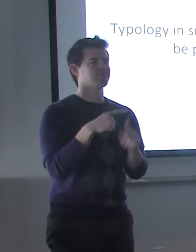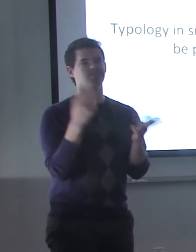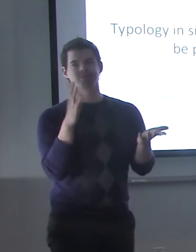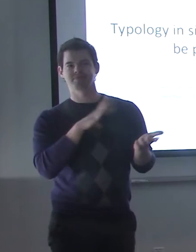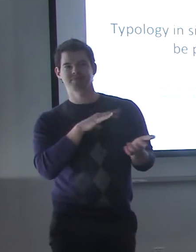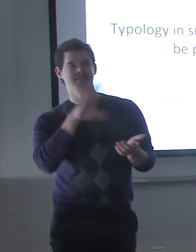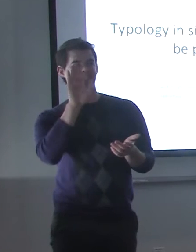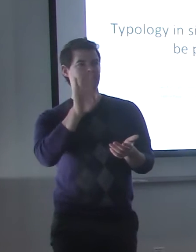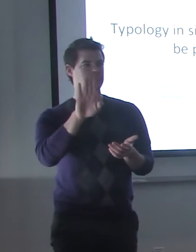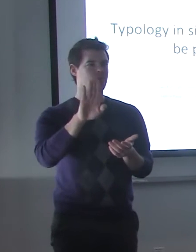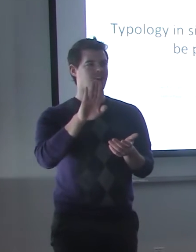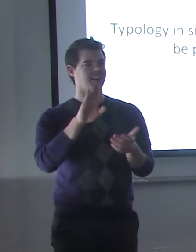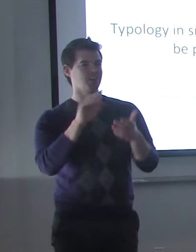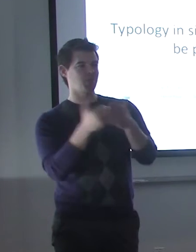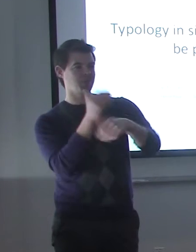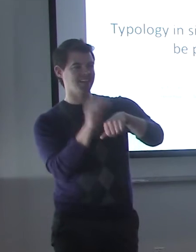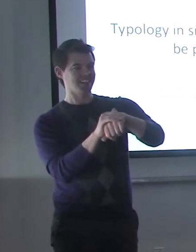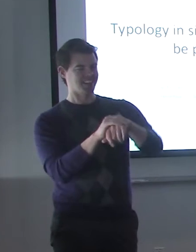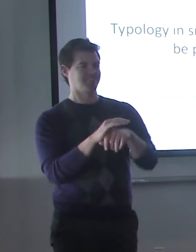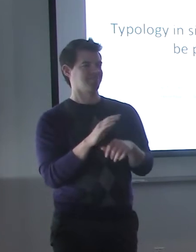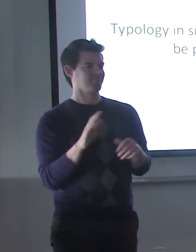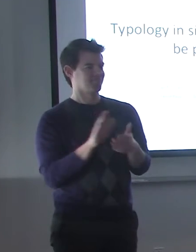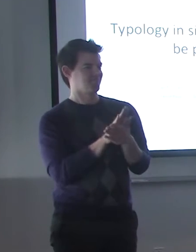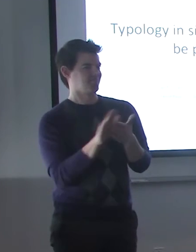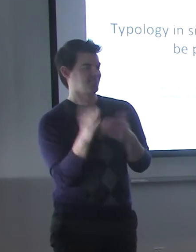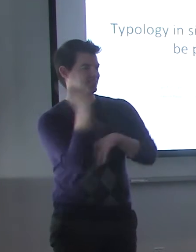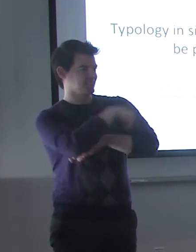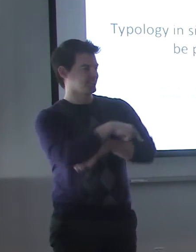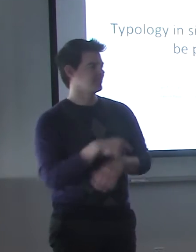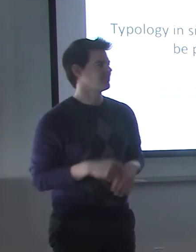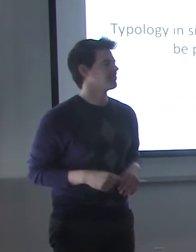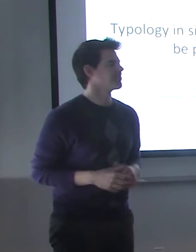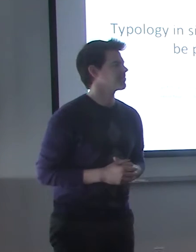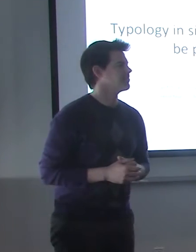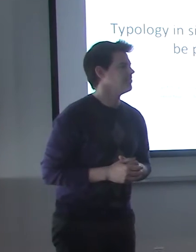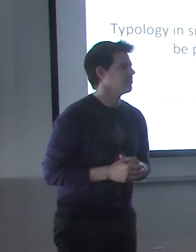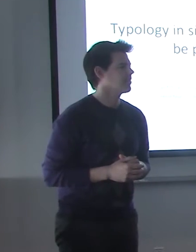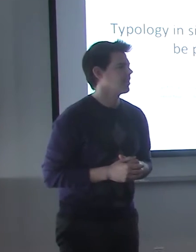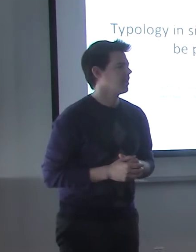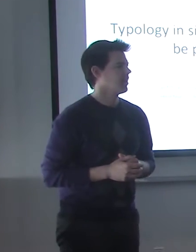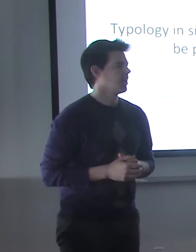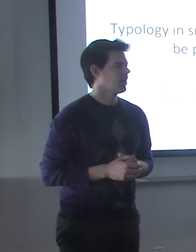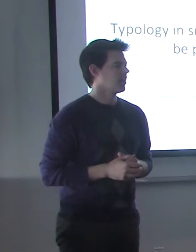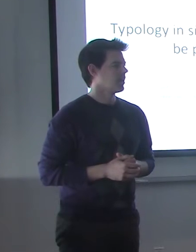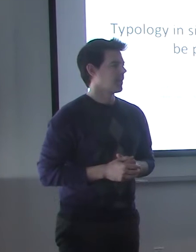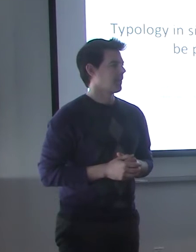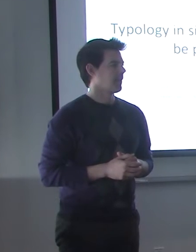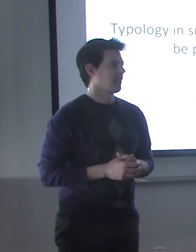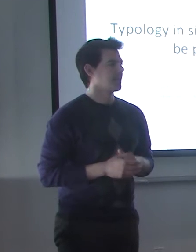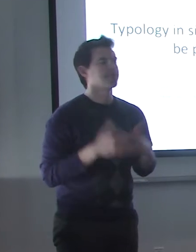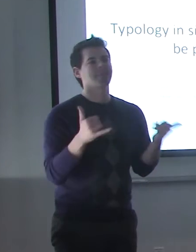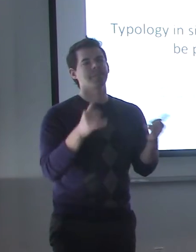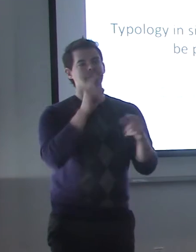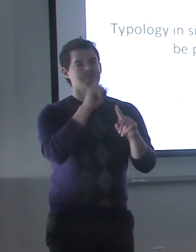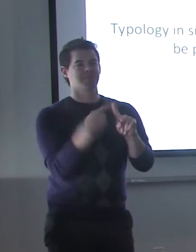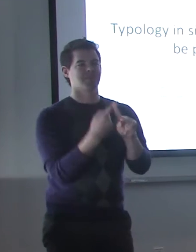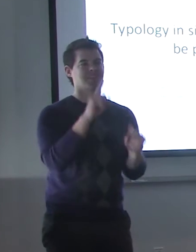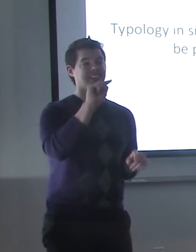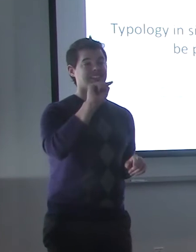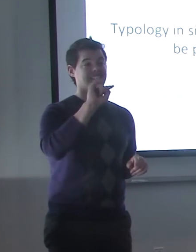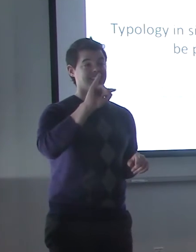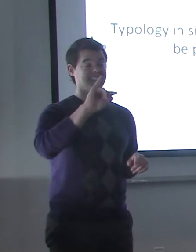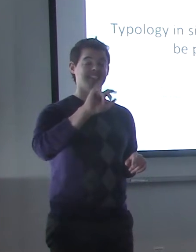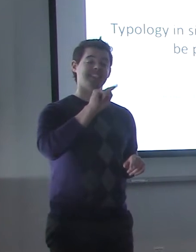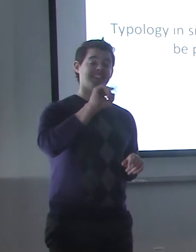day in the Northeast. So today I'm going to be talking about typology in